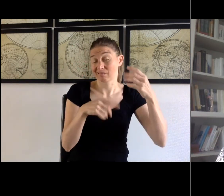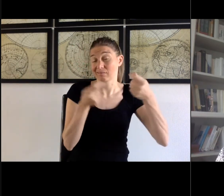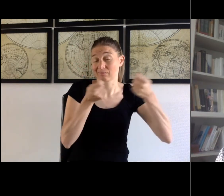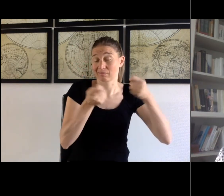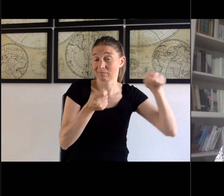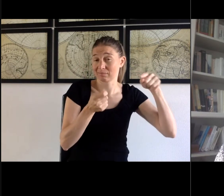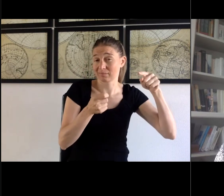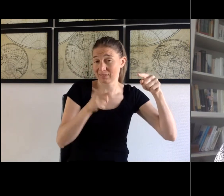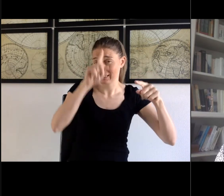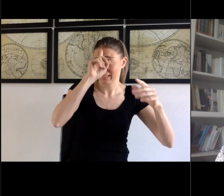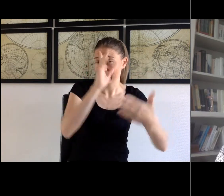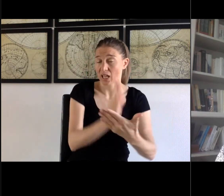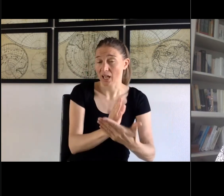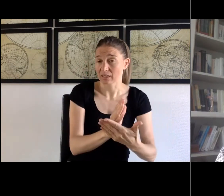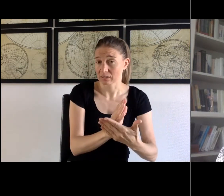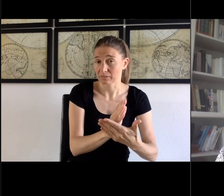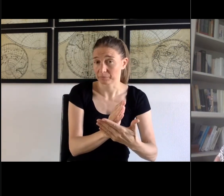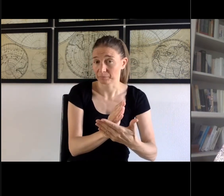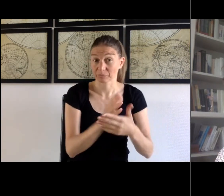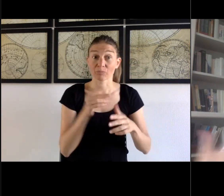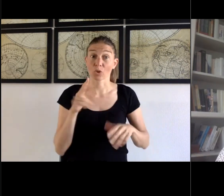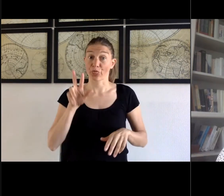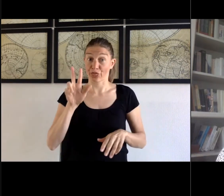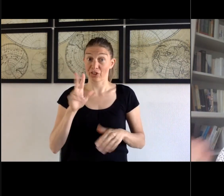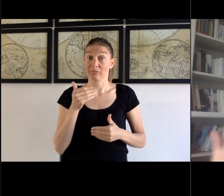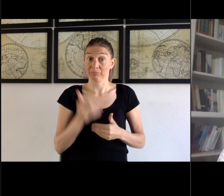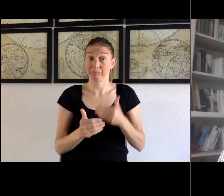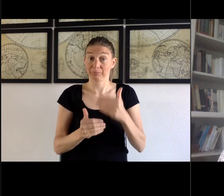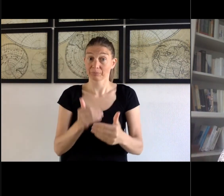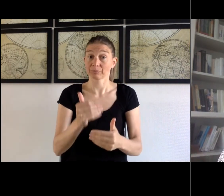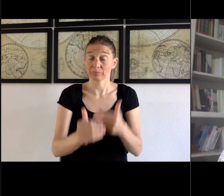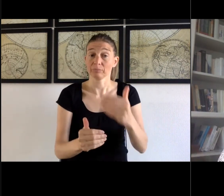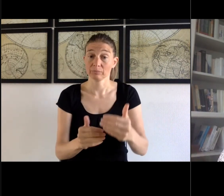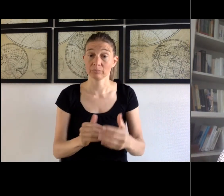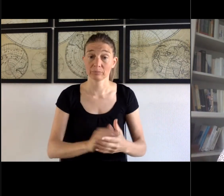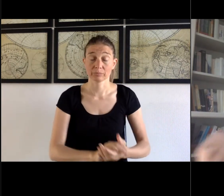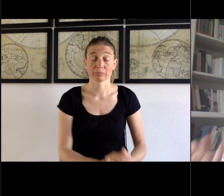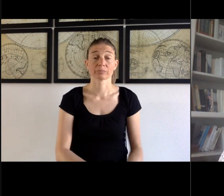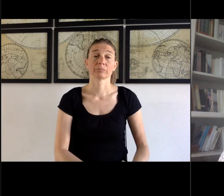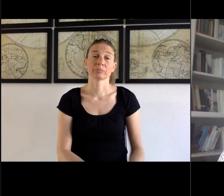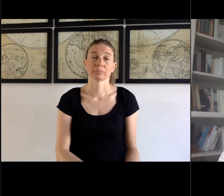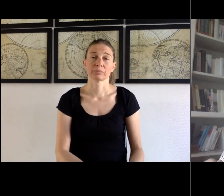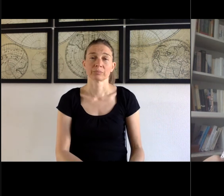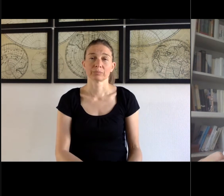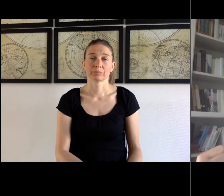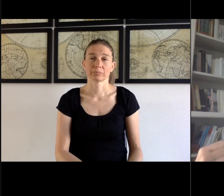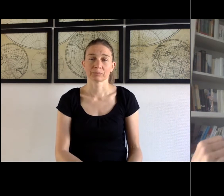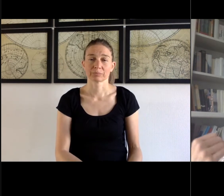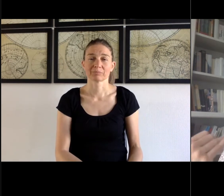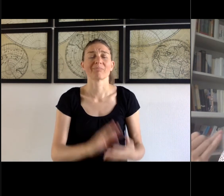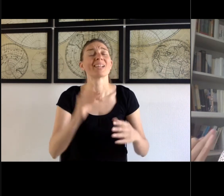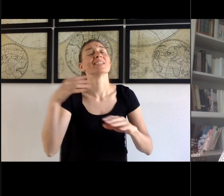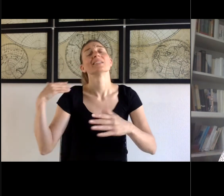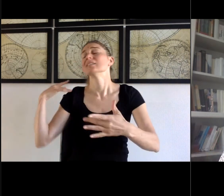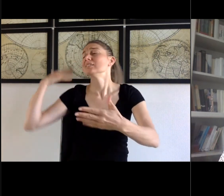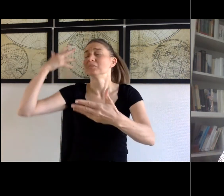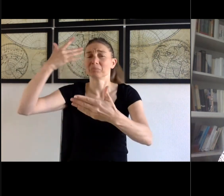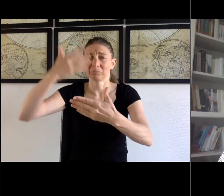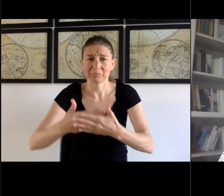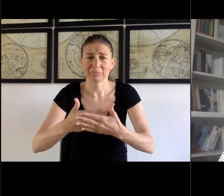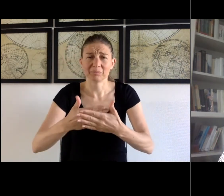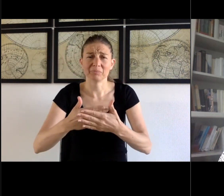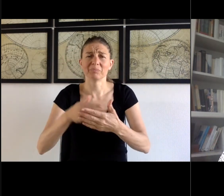that was made. So before, and we have witnessed that, we had an impairment approach to the assessment. We have